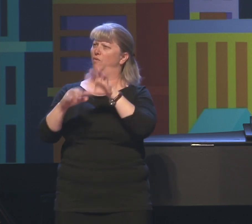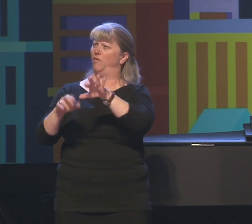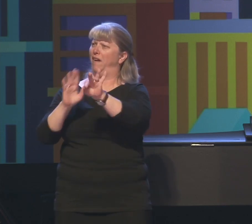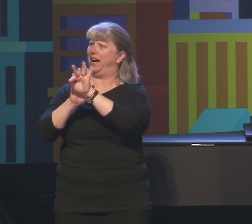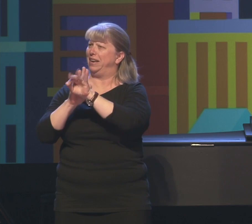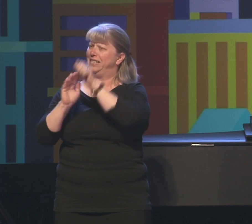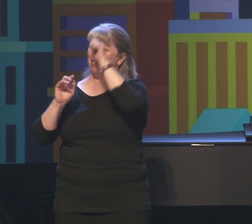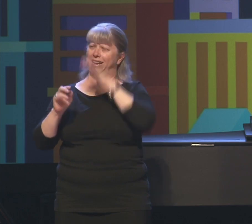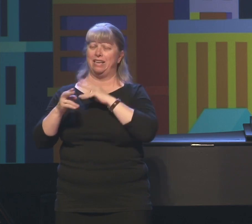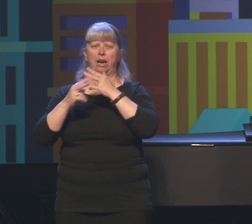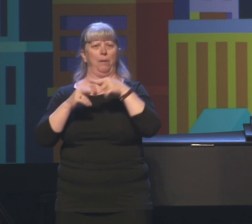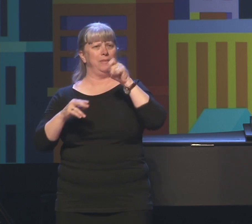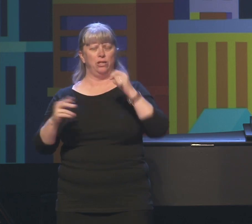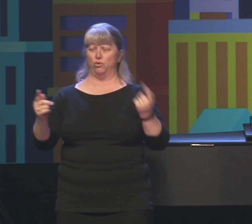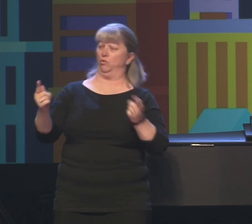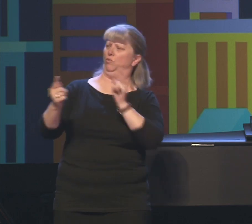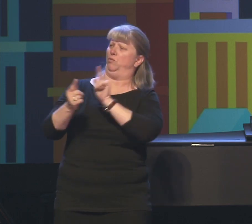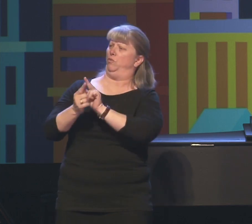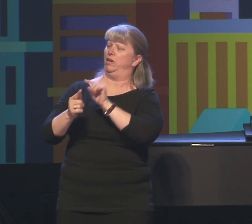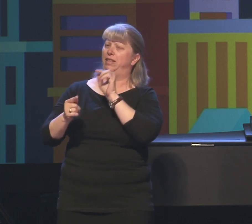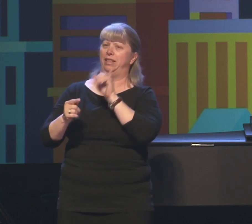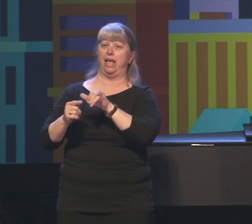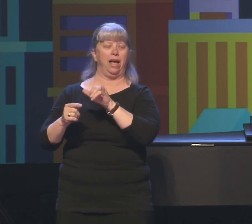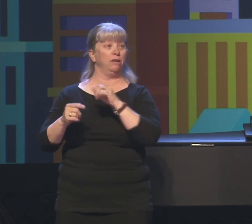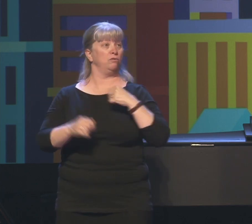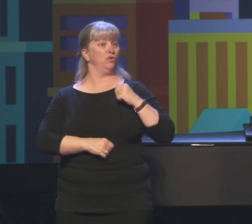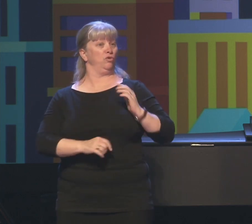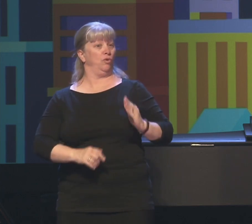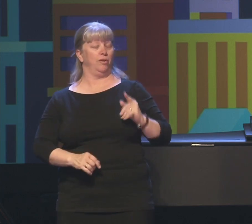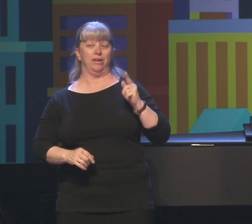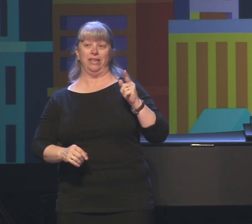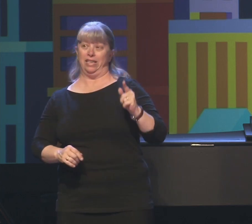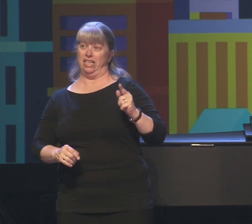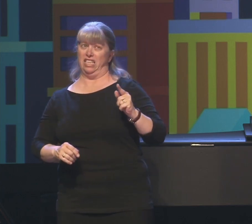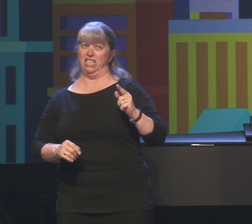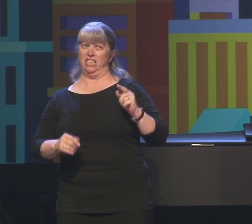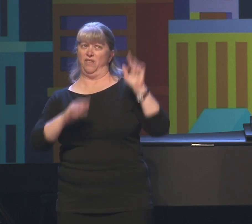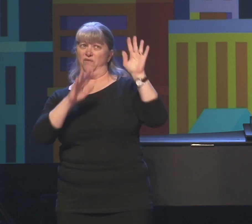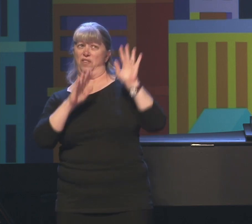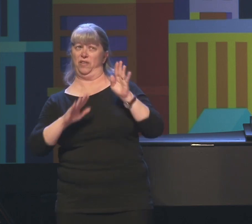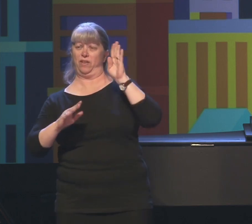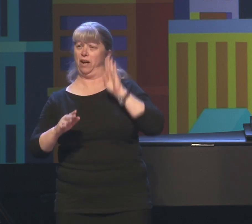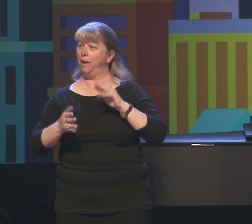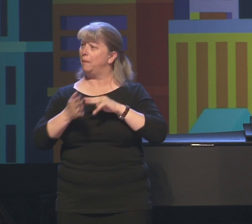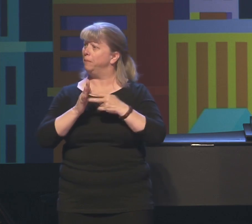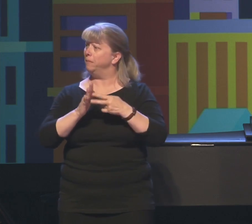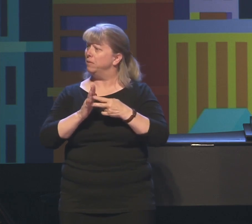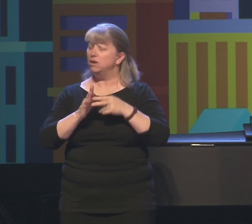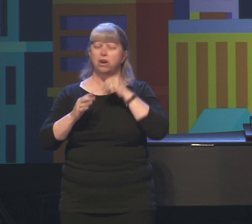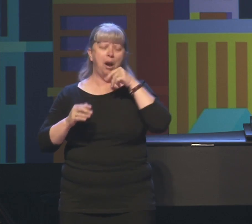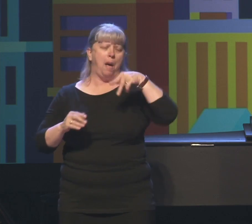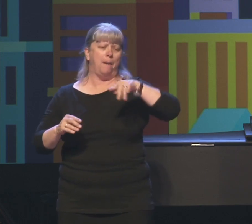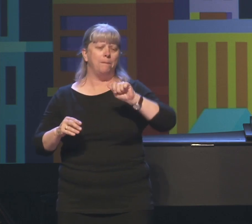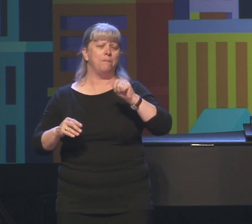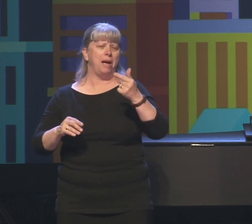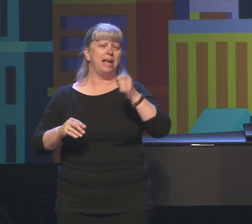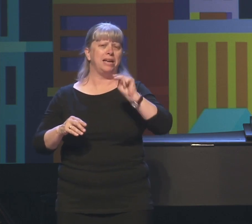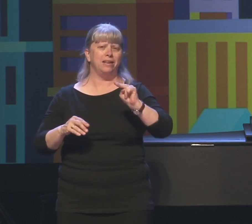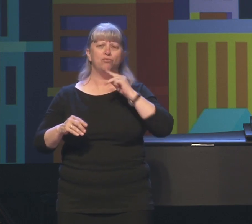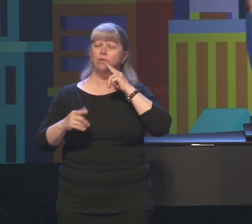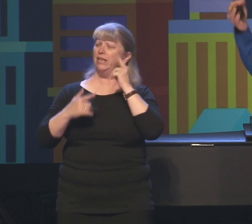go meet with Peter. And we're told that this centurion is a God-fearer, which means that they were a pagan person, but they